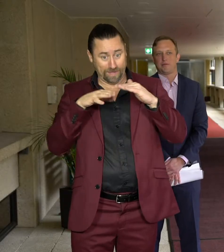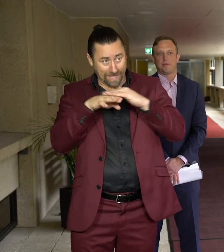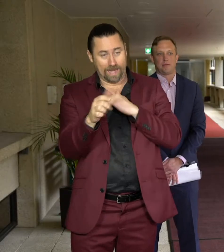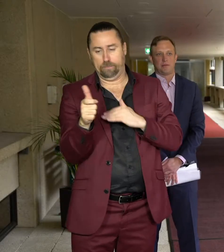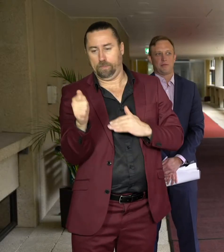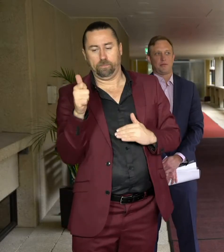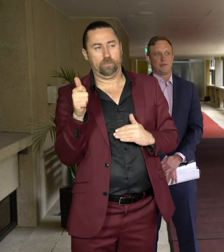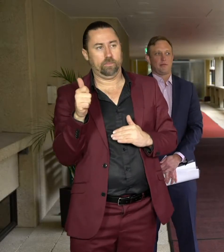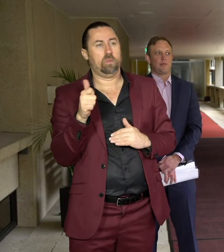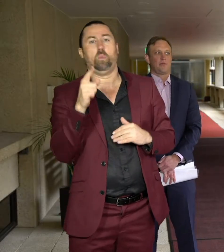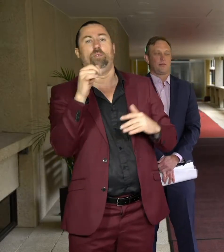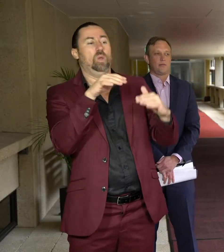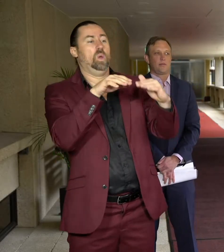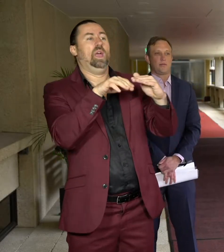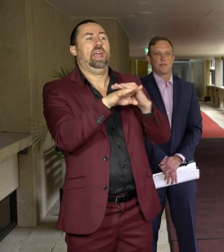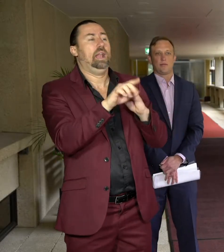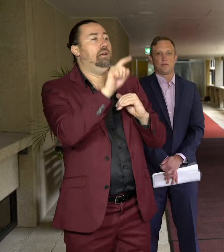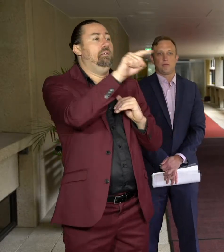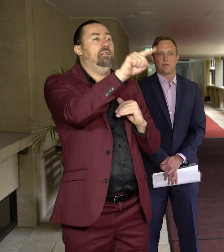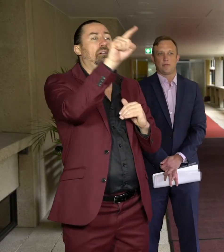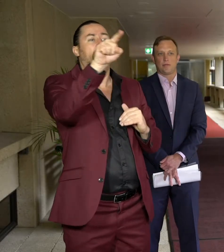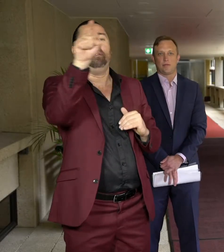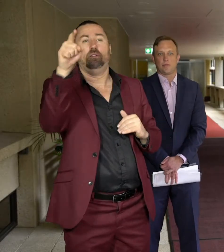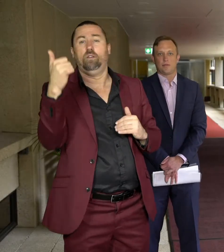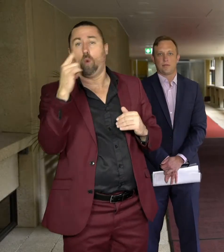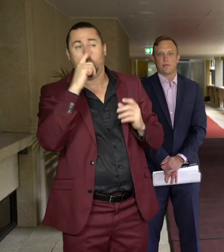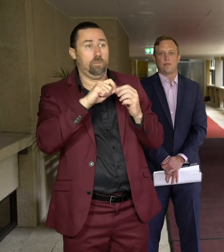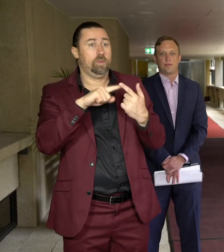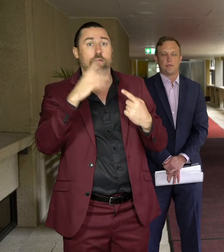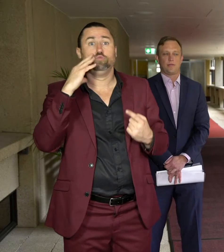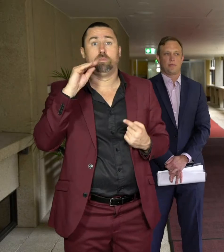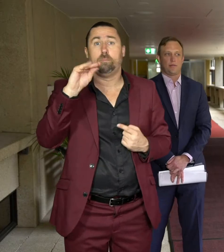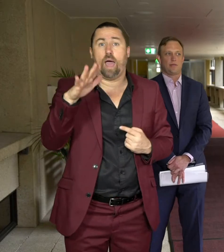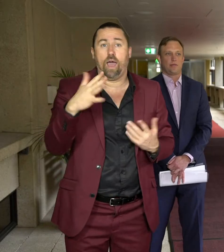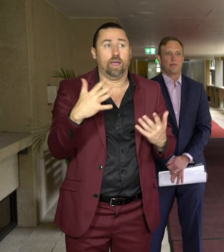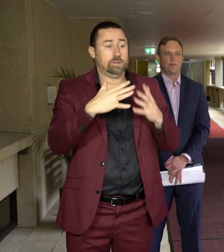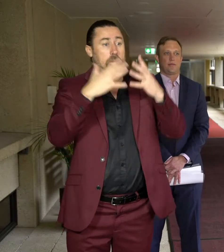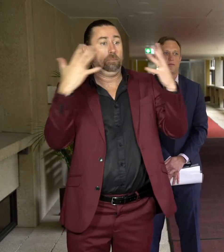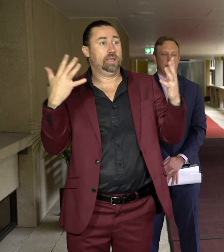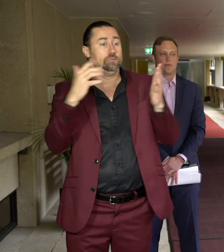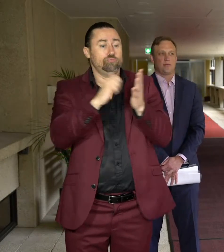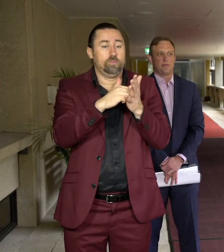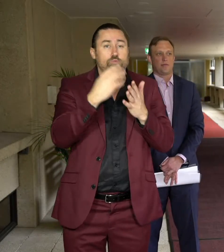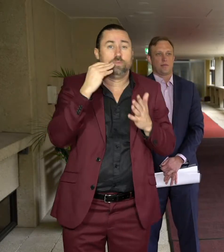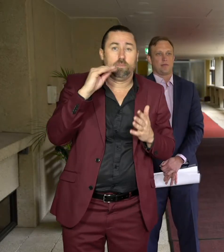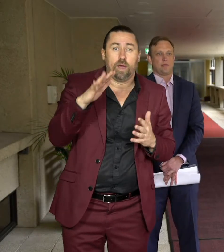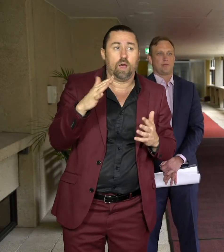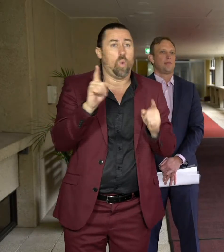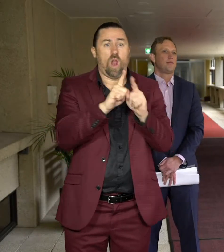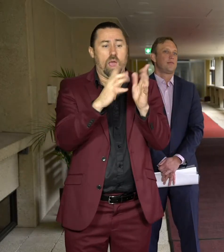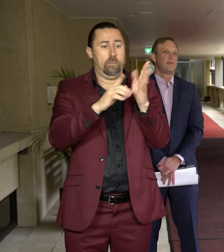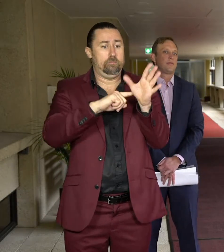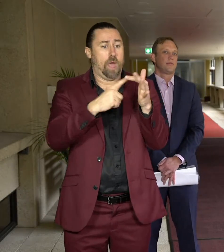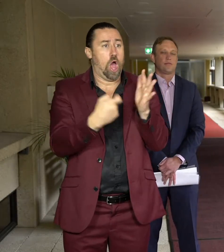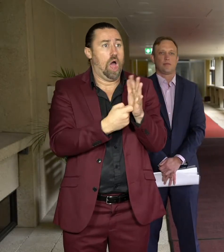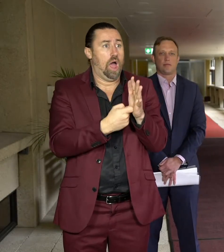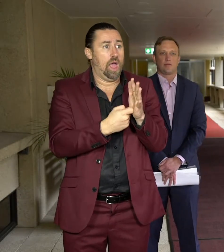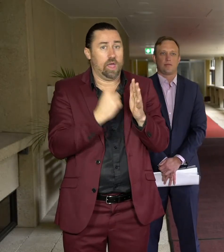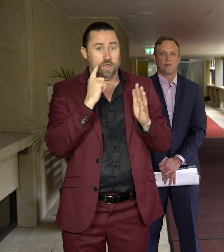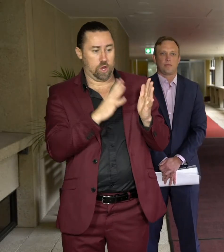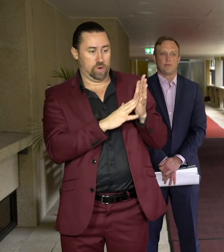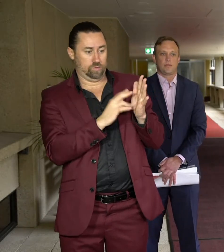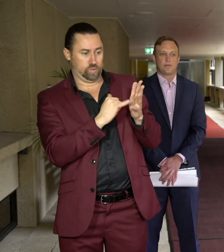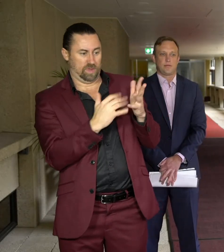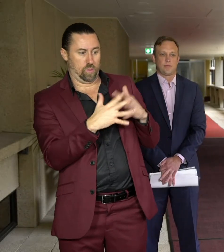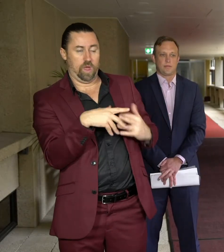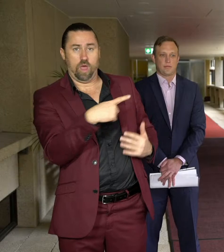as you go into other centres, because they could be a big supermarket, they could be a large retailer like Myers, which is what New South Wales has